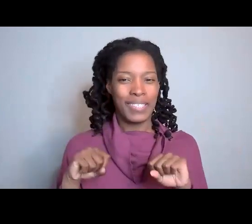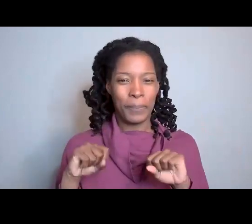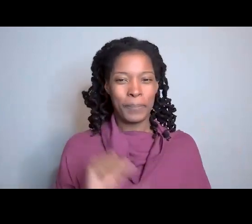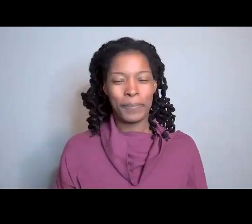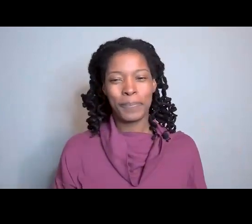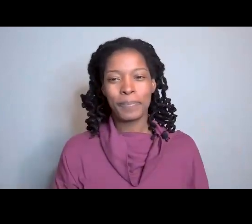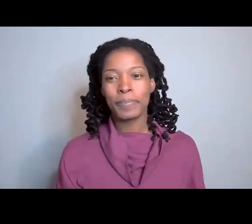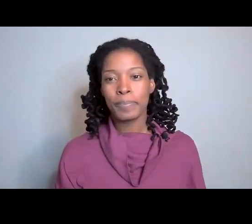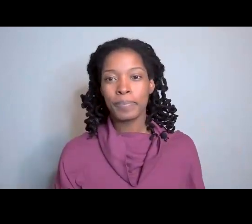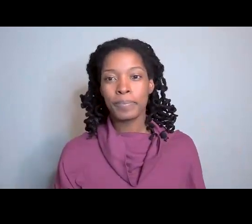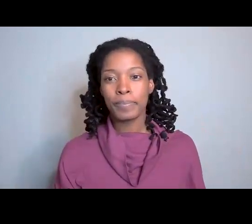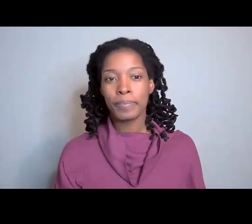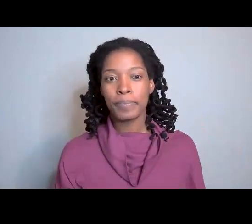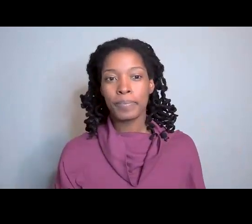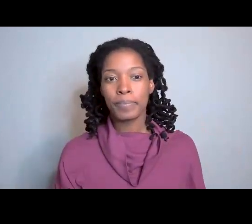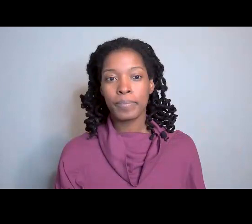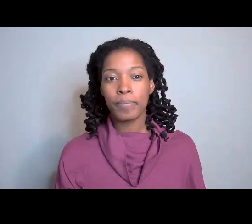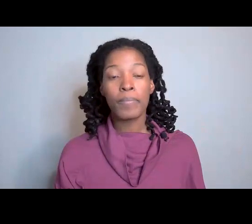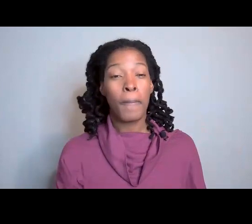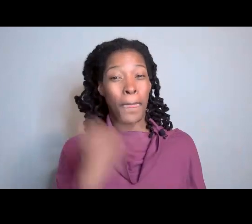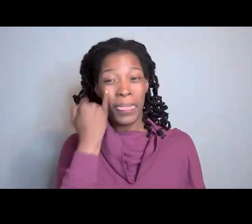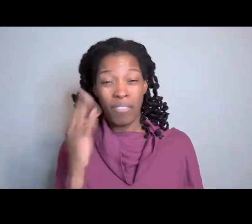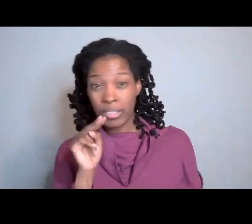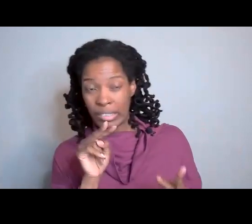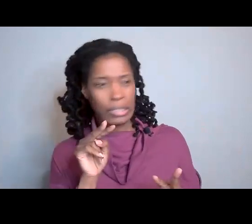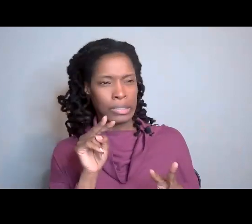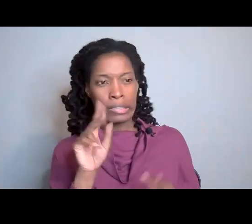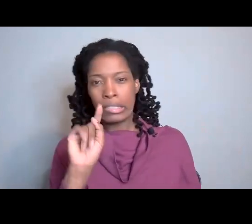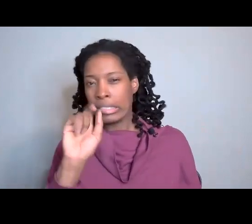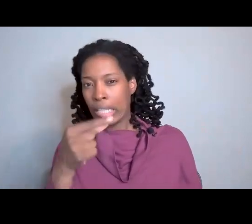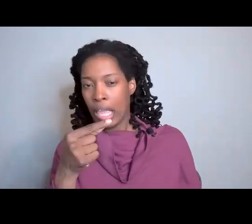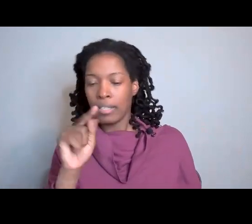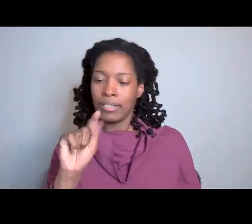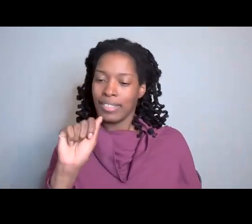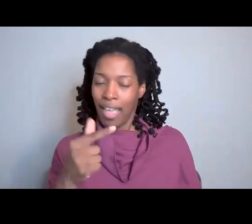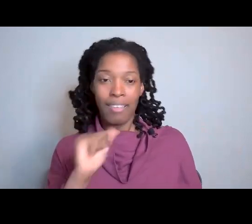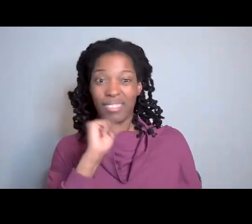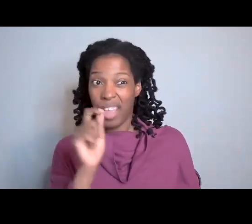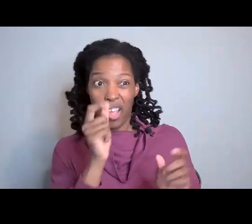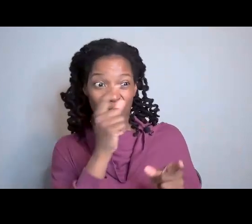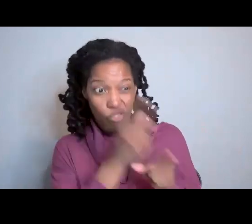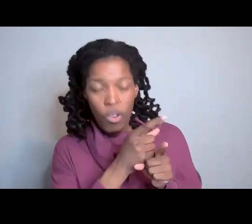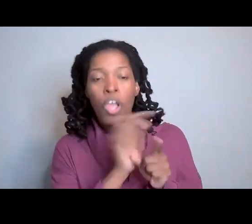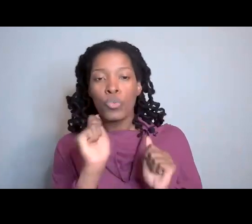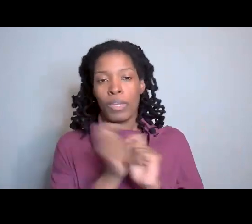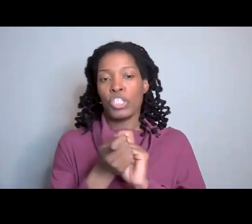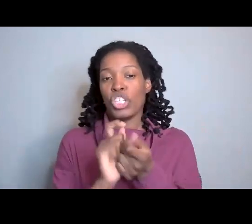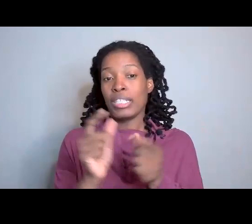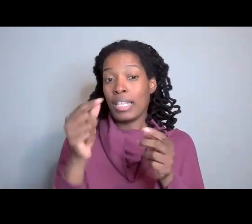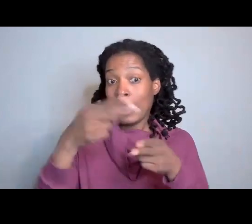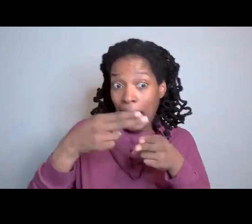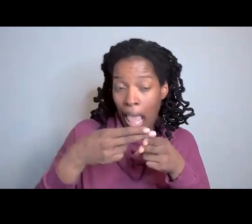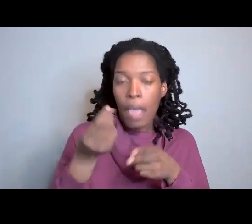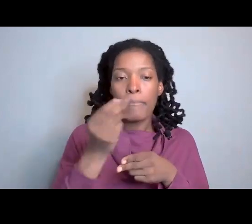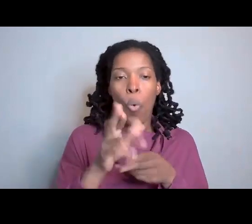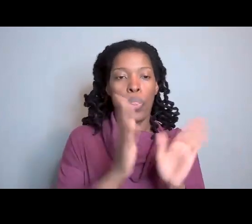If it occurs that the tag is incorrect, you can always change the tag name, or you can change the order it comes in through